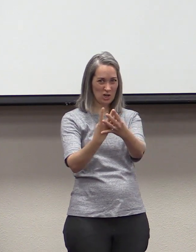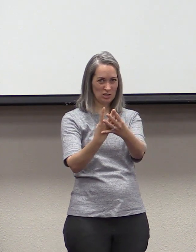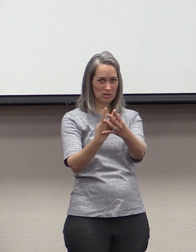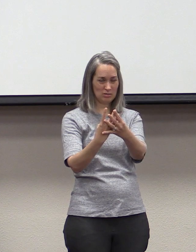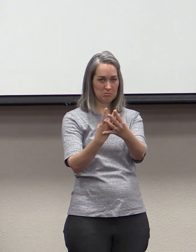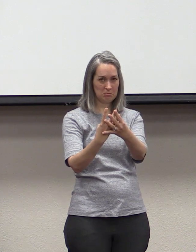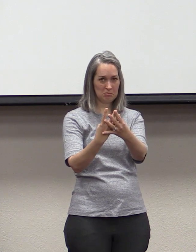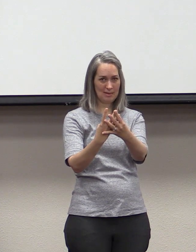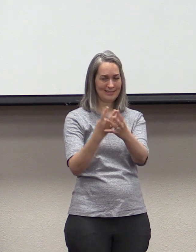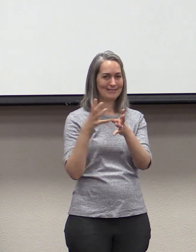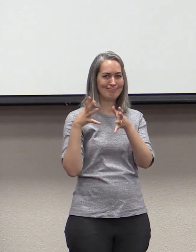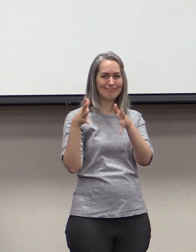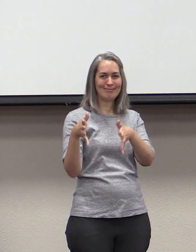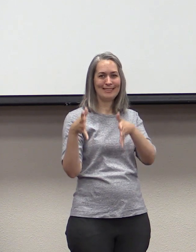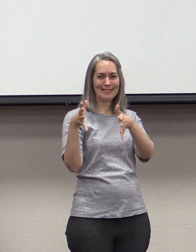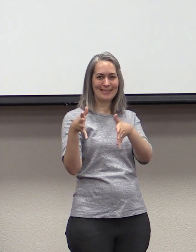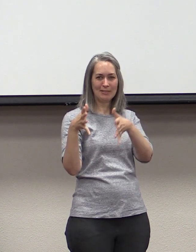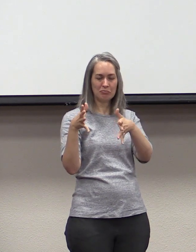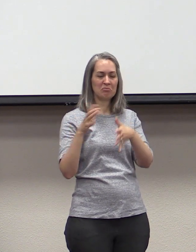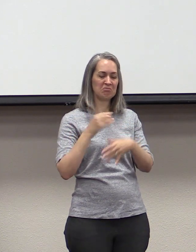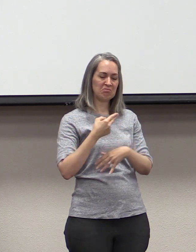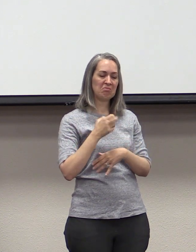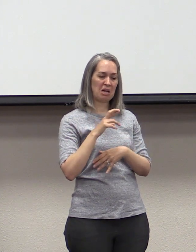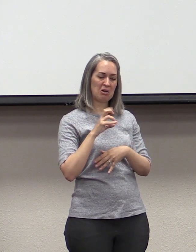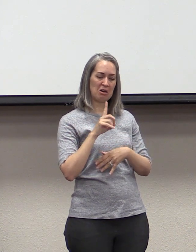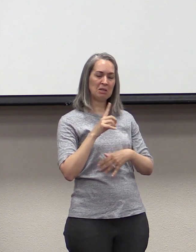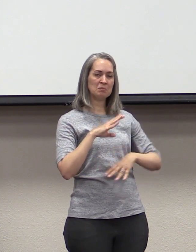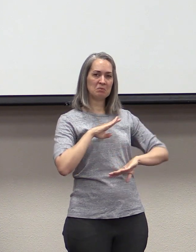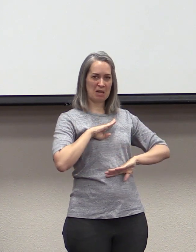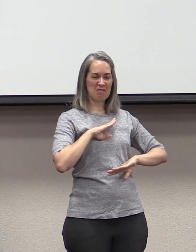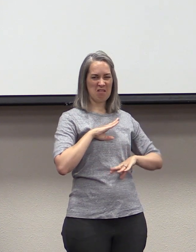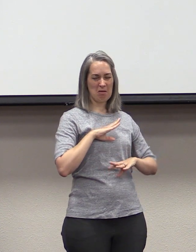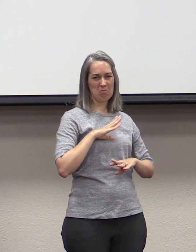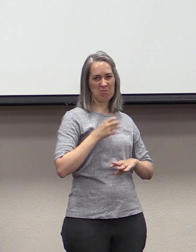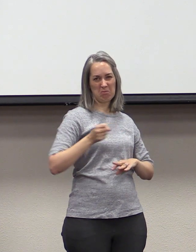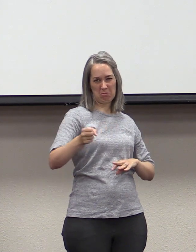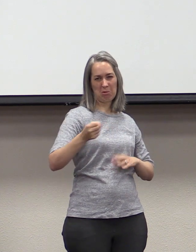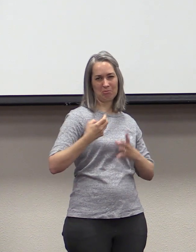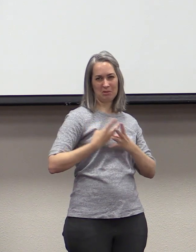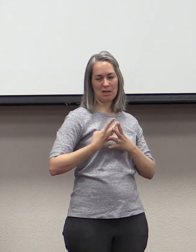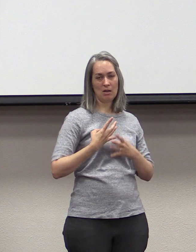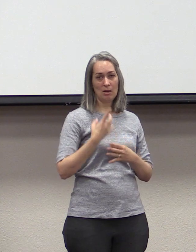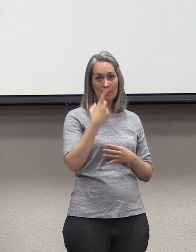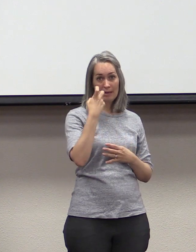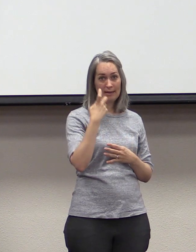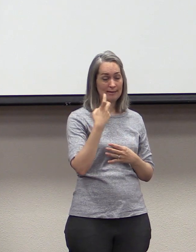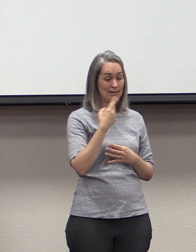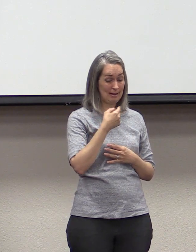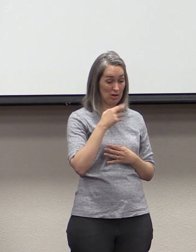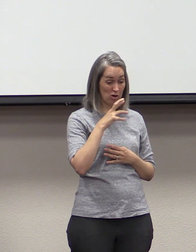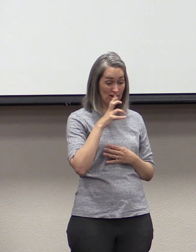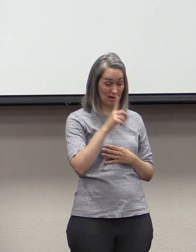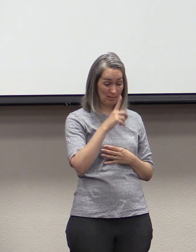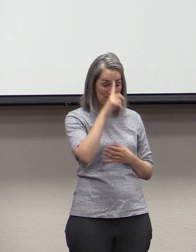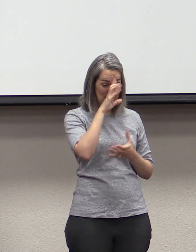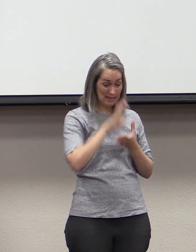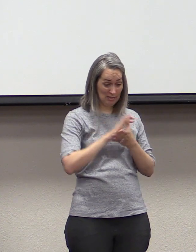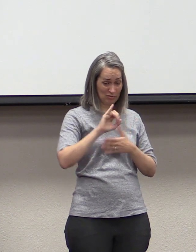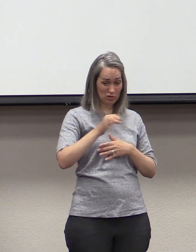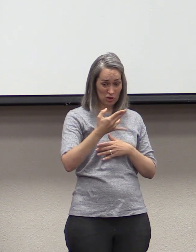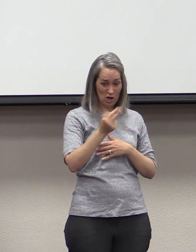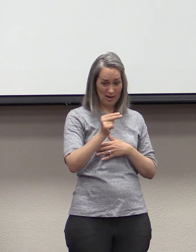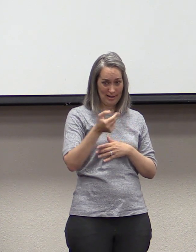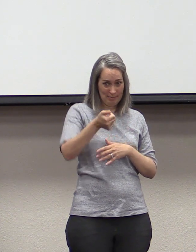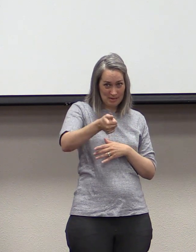content to leave him there because Herod, as Mark tells us, believes that John is a prophet.